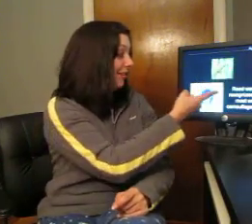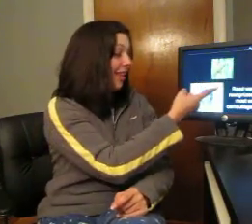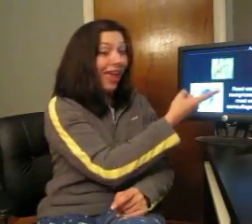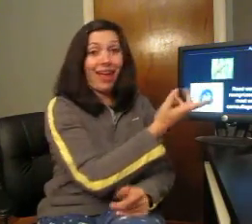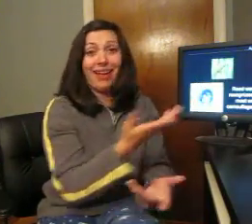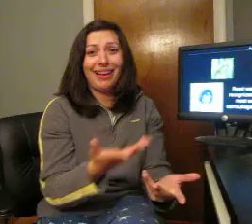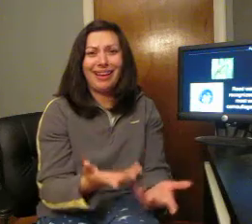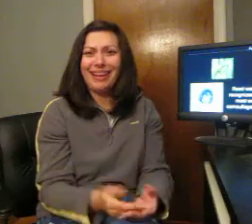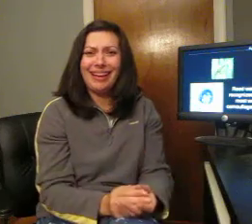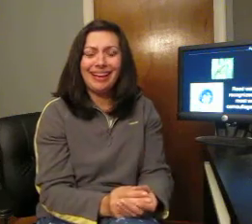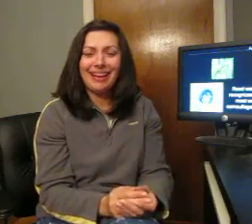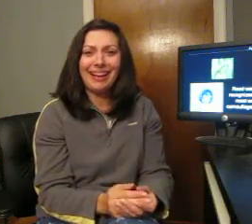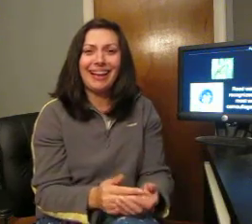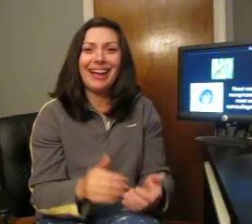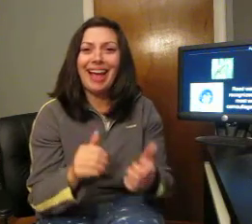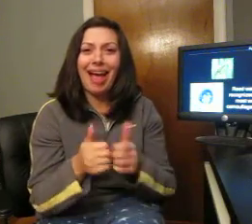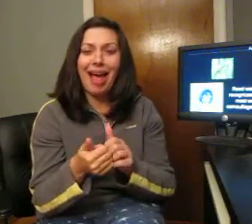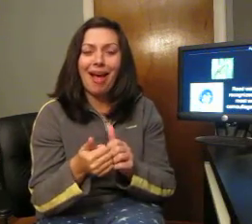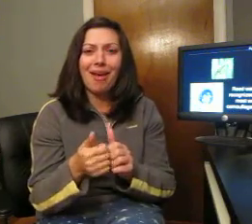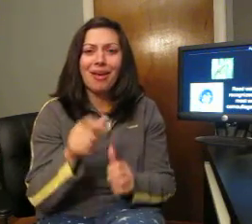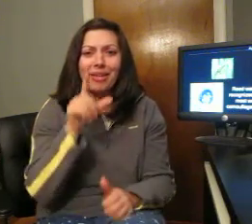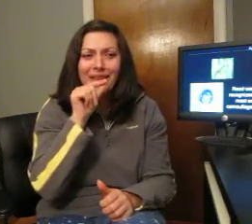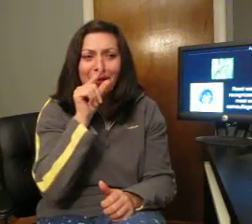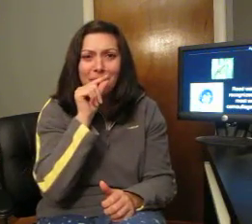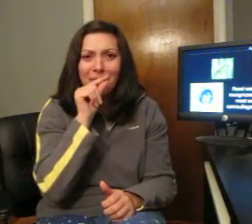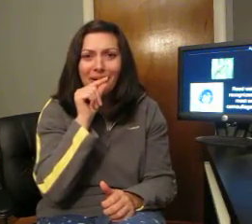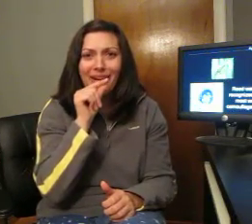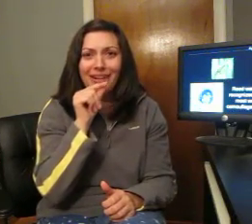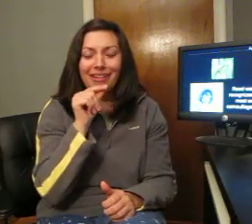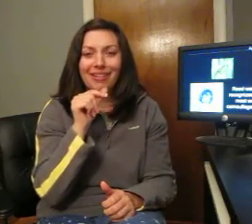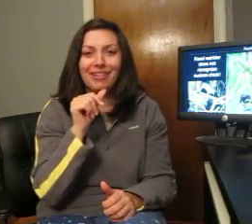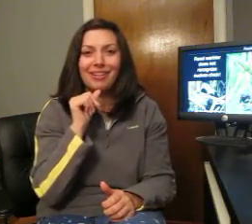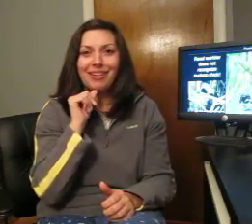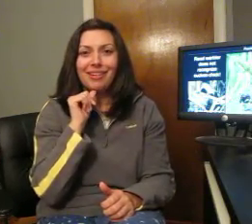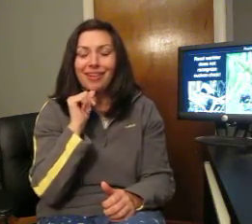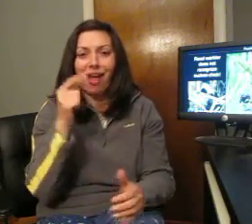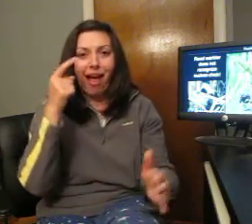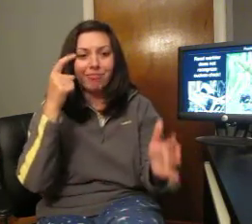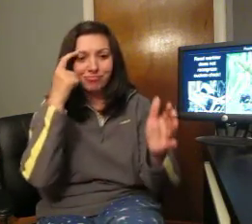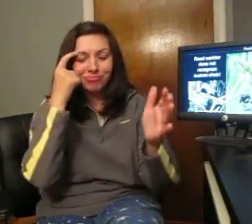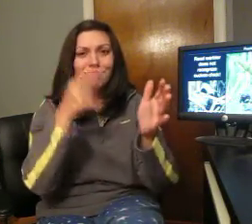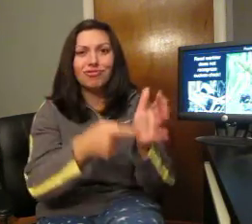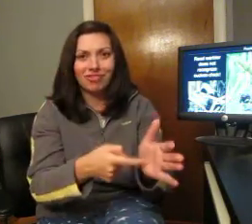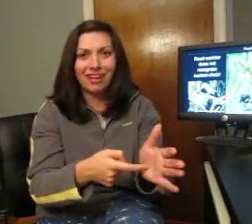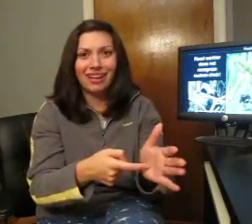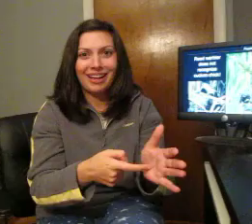I mean, look at this. How subtle is that? How non-subtle is this?